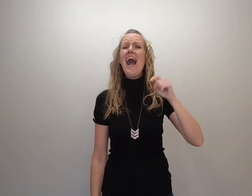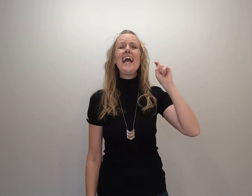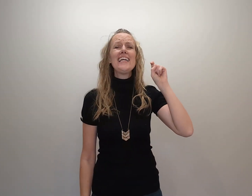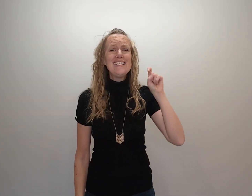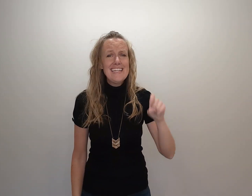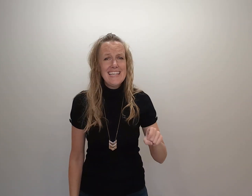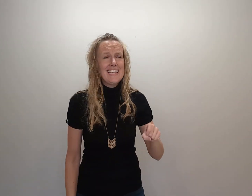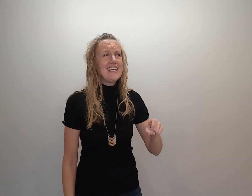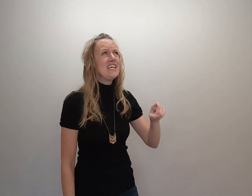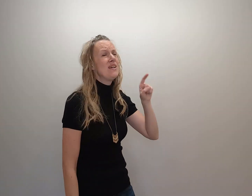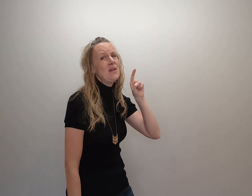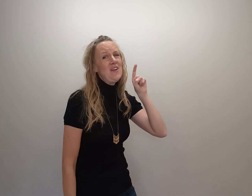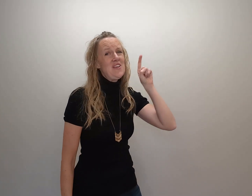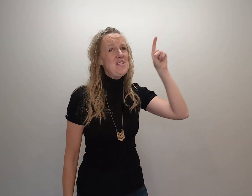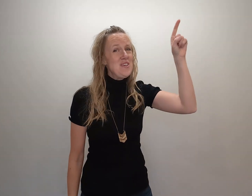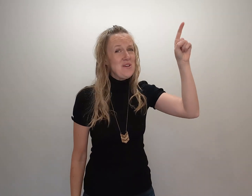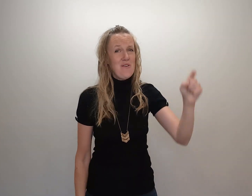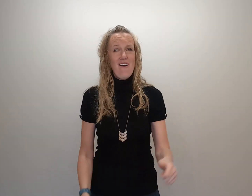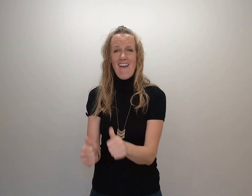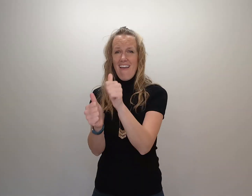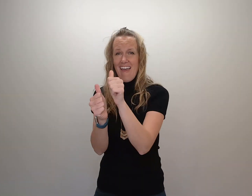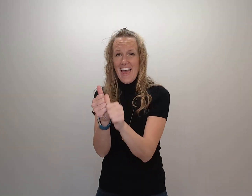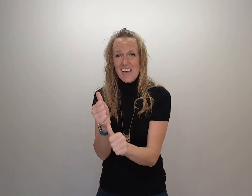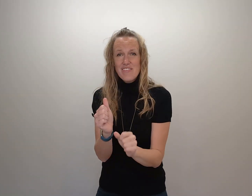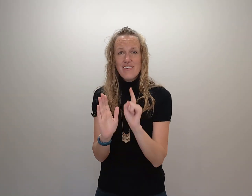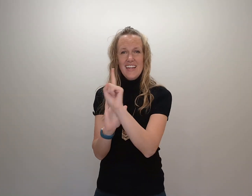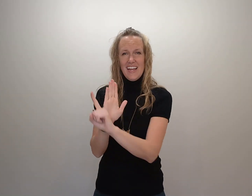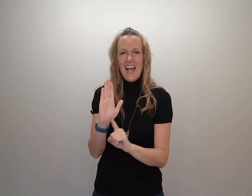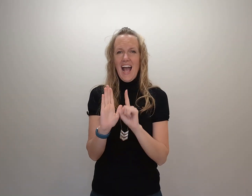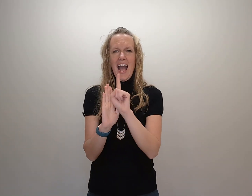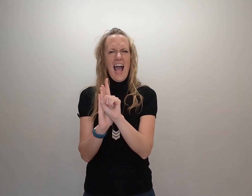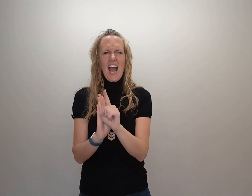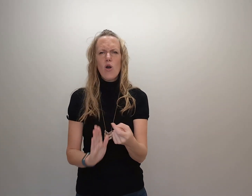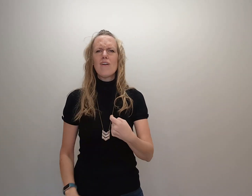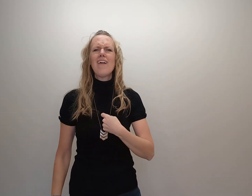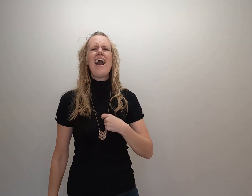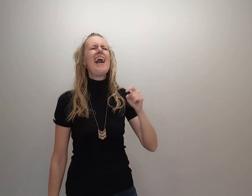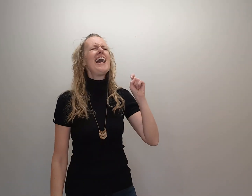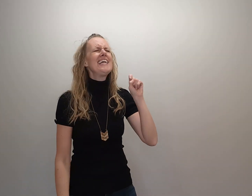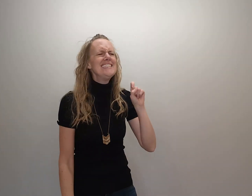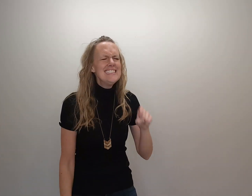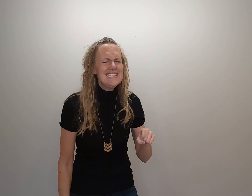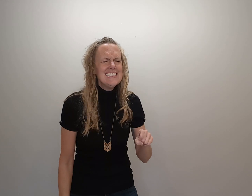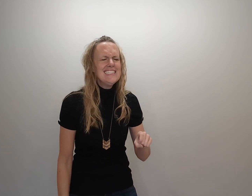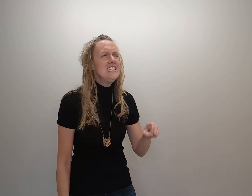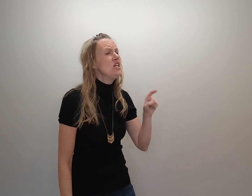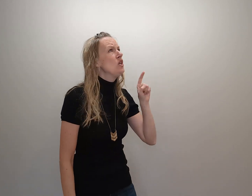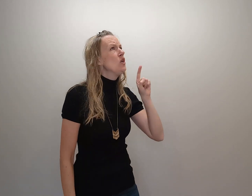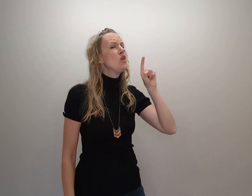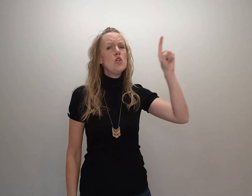I need you. Every hour I need